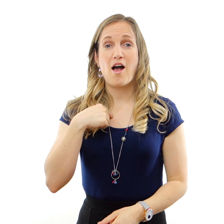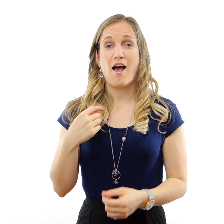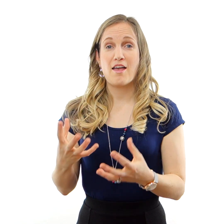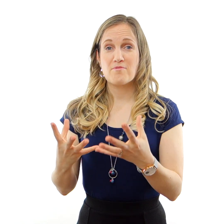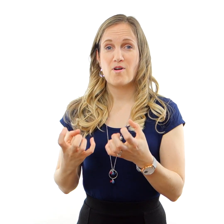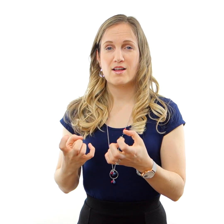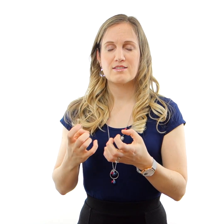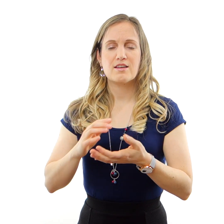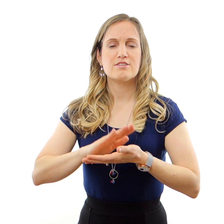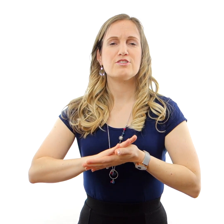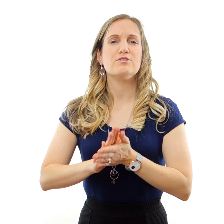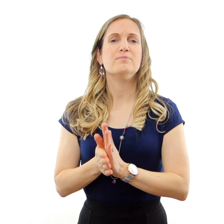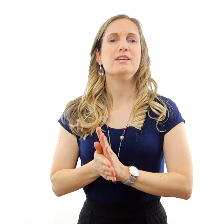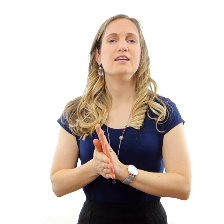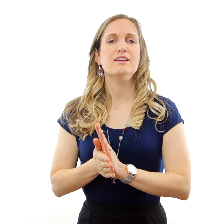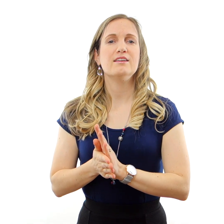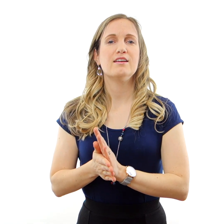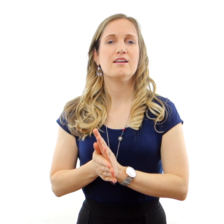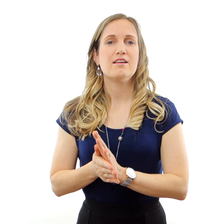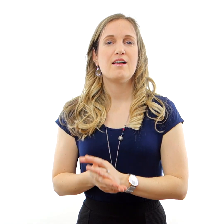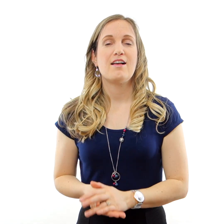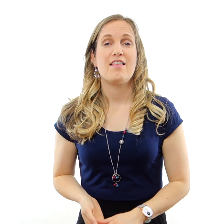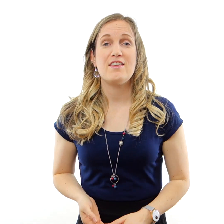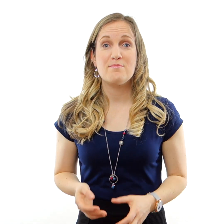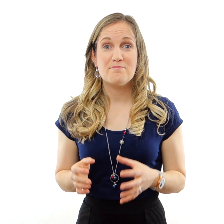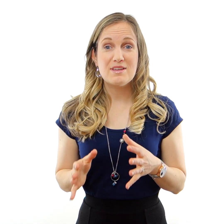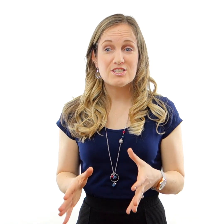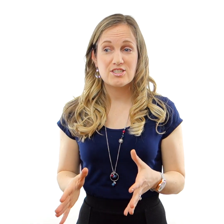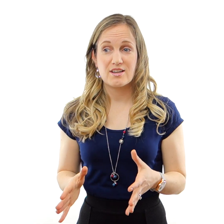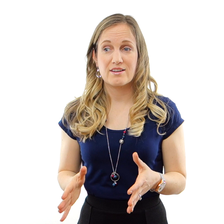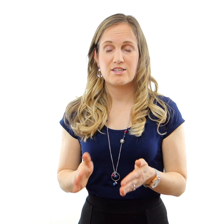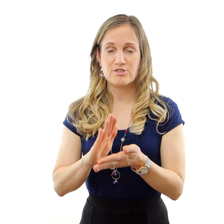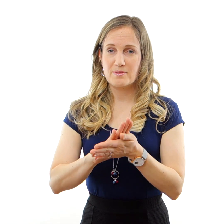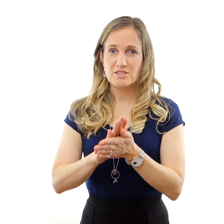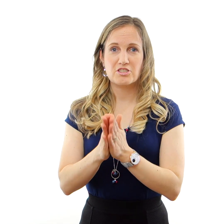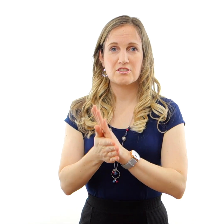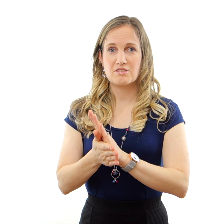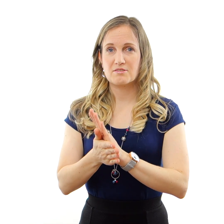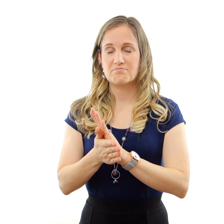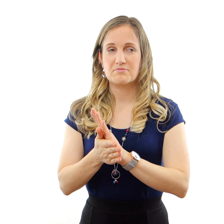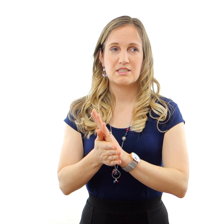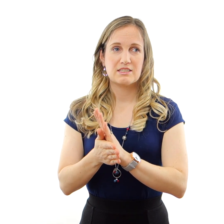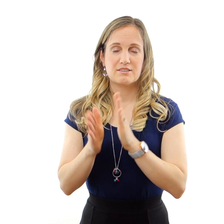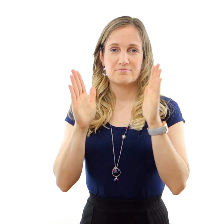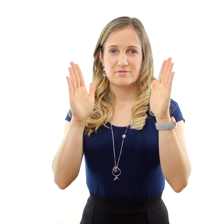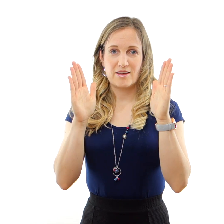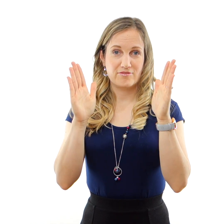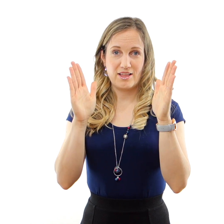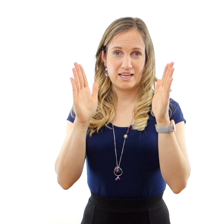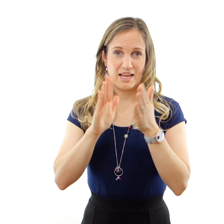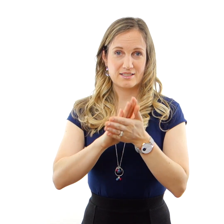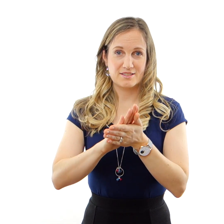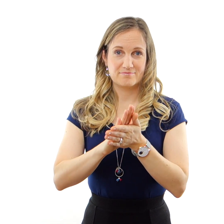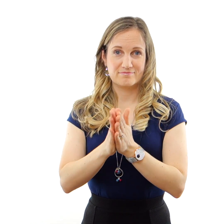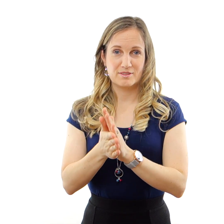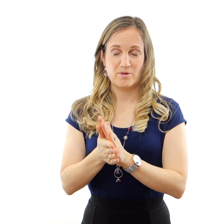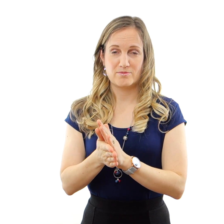I want to be. And then missionary, and to be is just, you have flat hands, the palms are